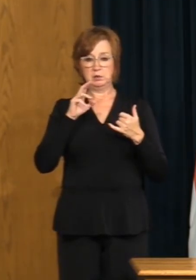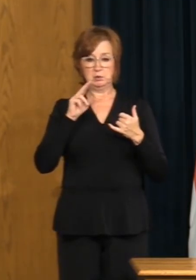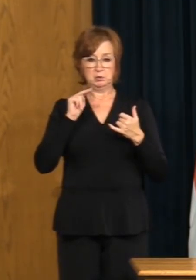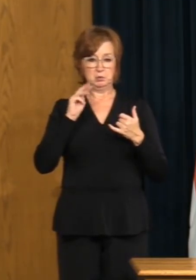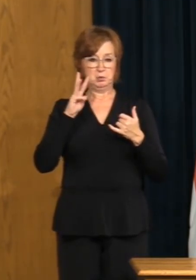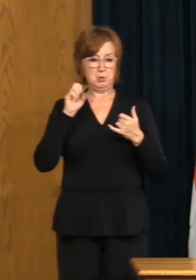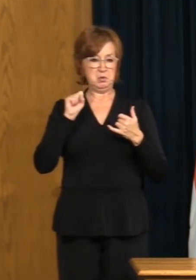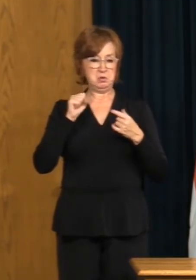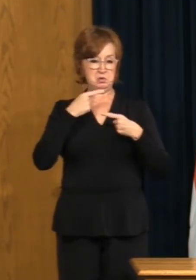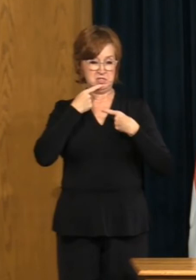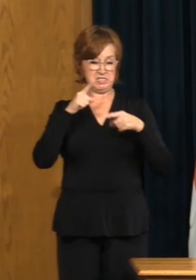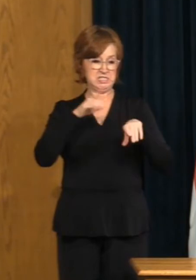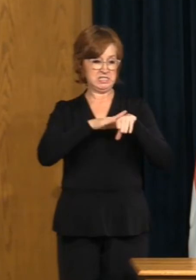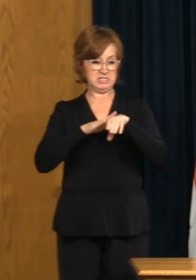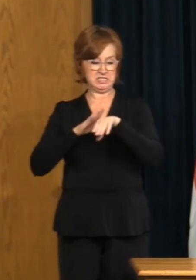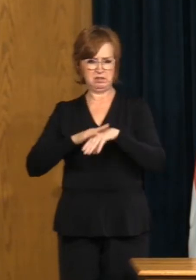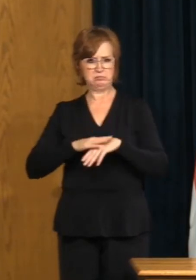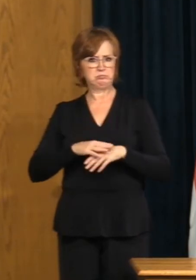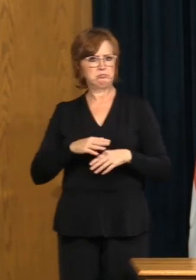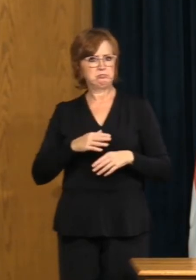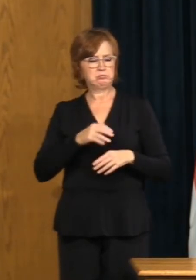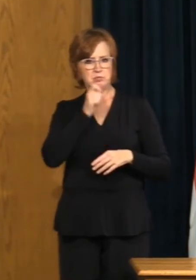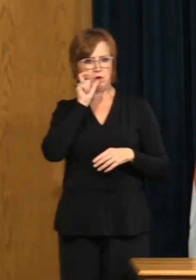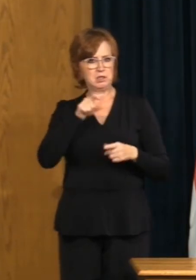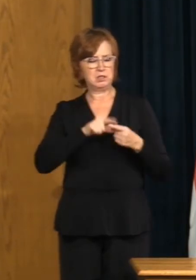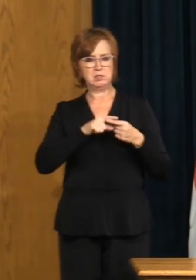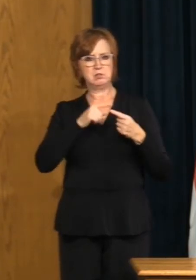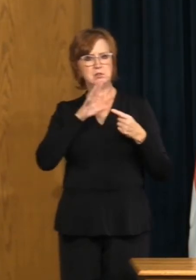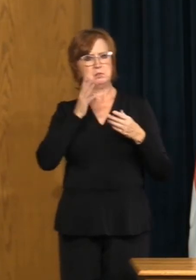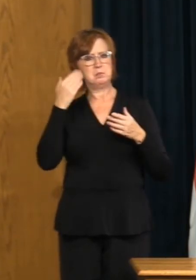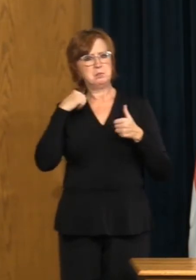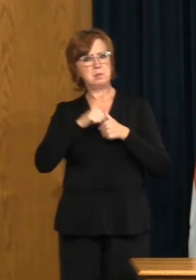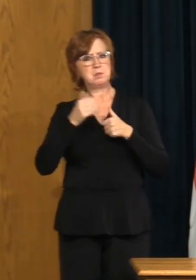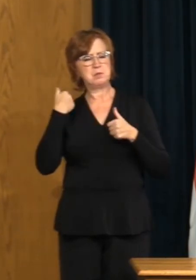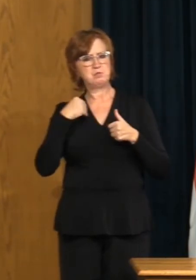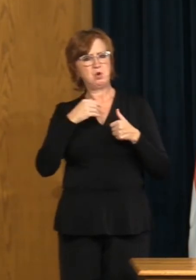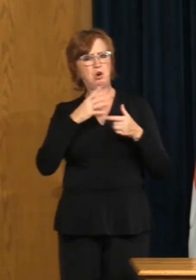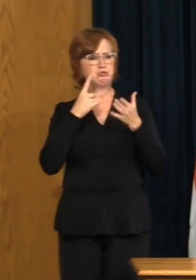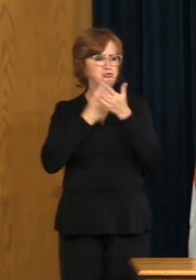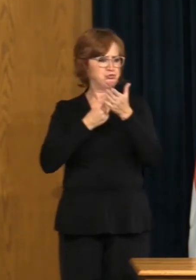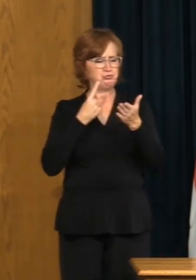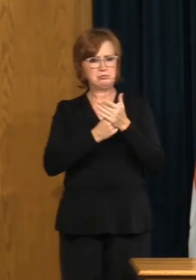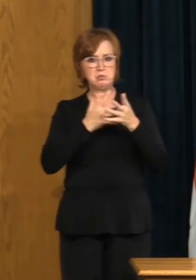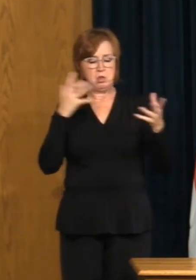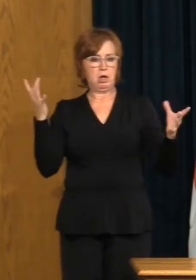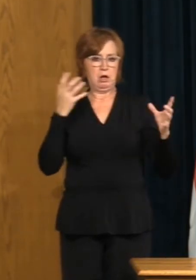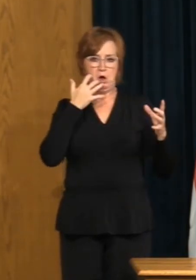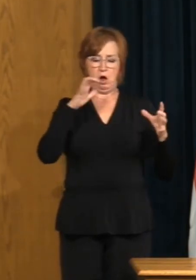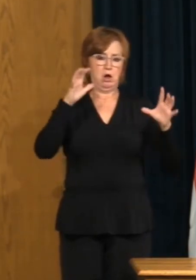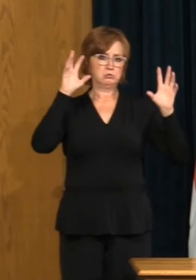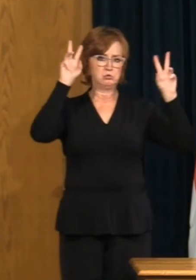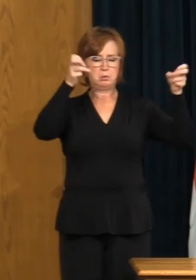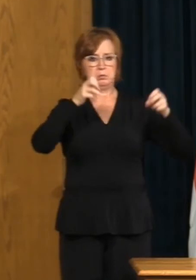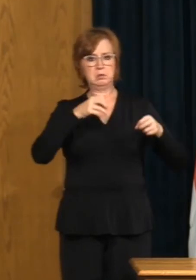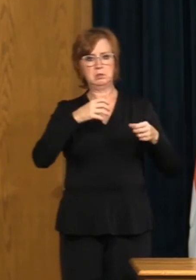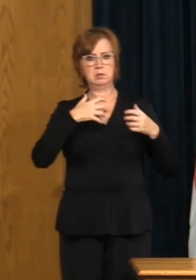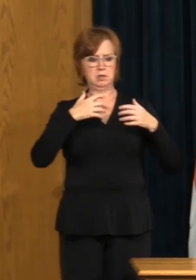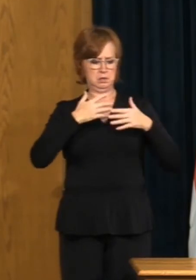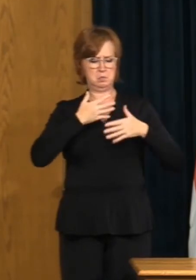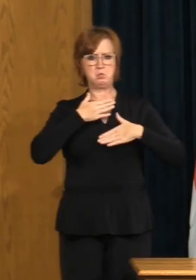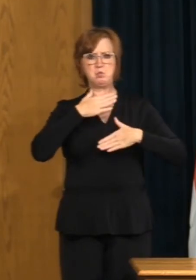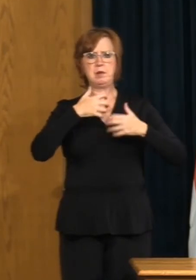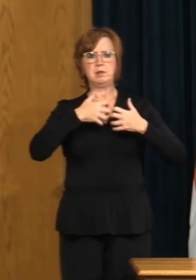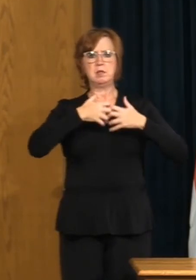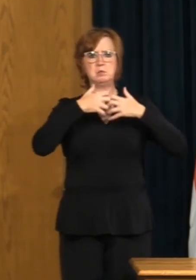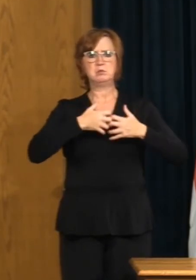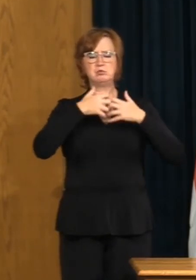about PPE or the number of ventilators, we still are tracking all of that and ensuring that regardless of what comes our way,